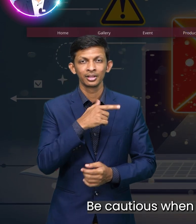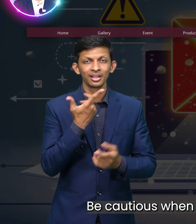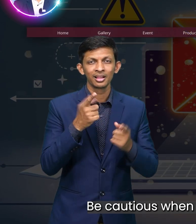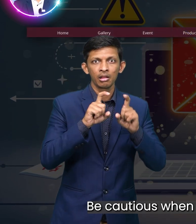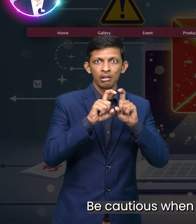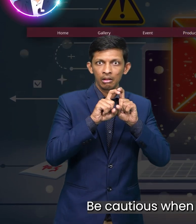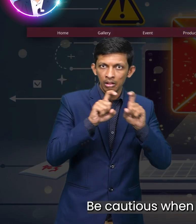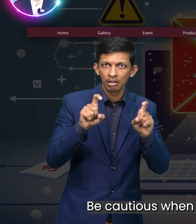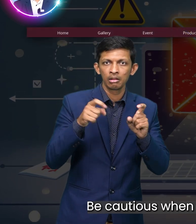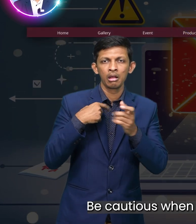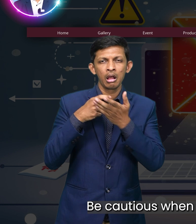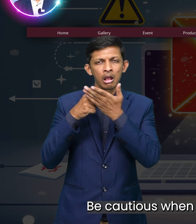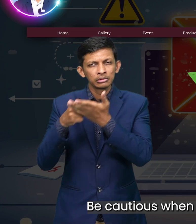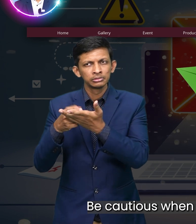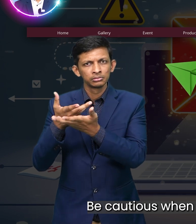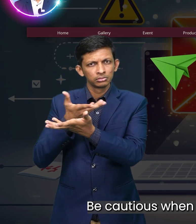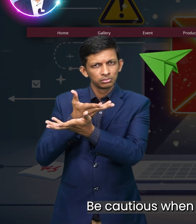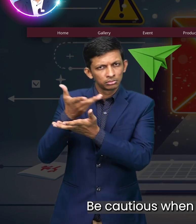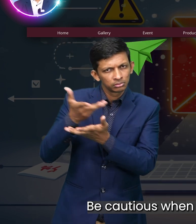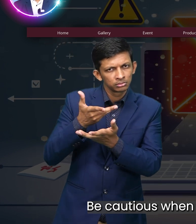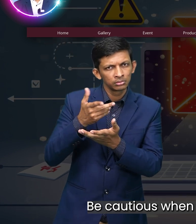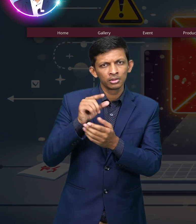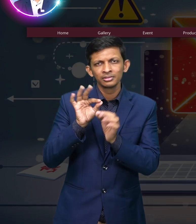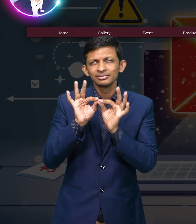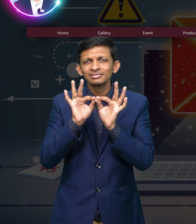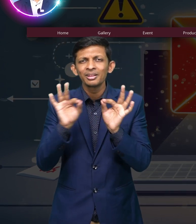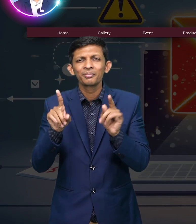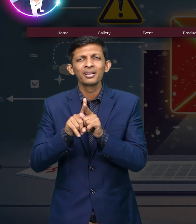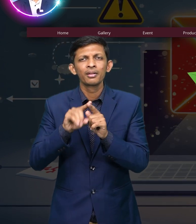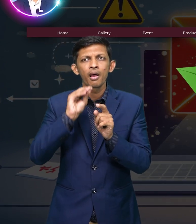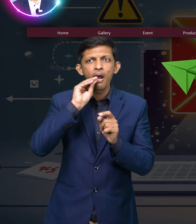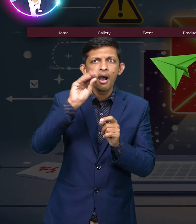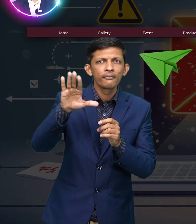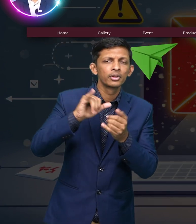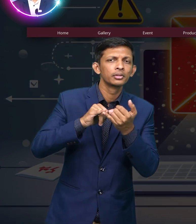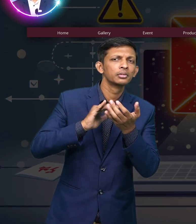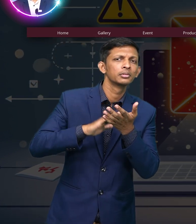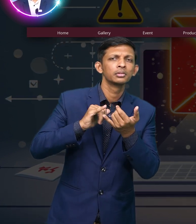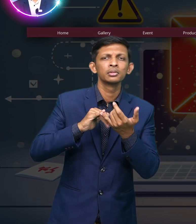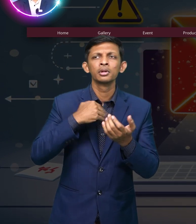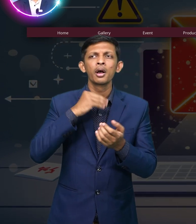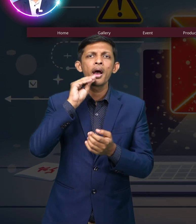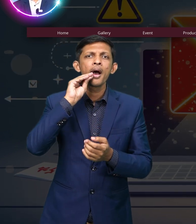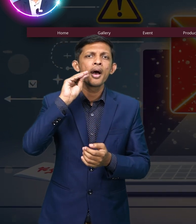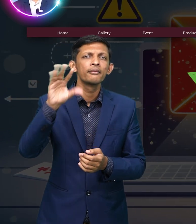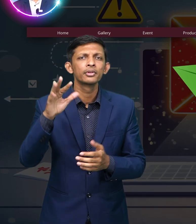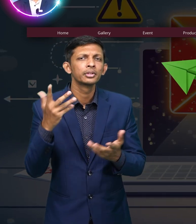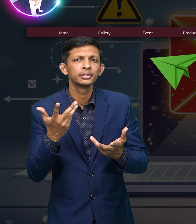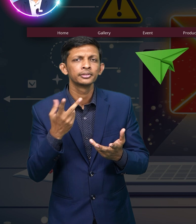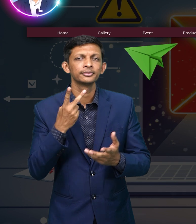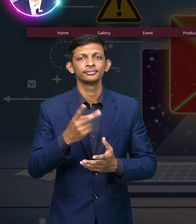Be cautious when discussing sensitive information over SMS.